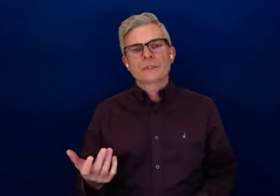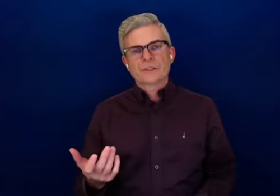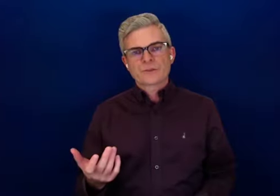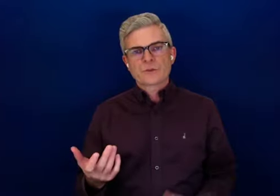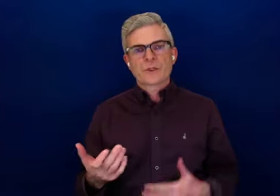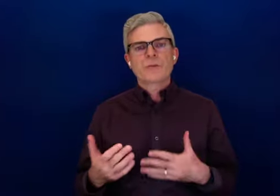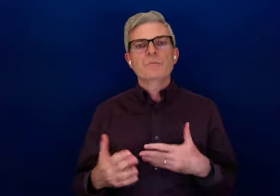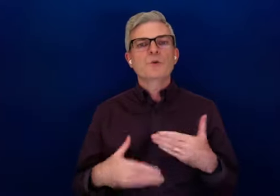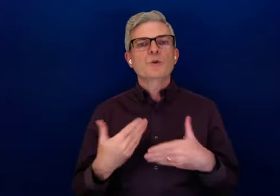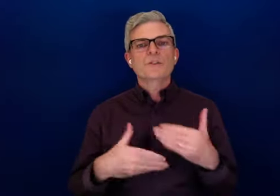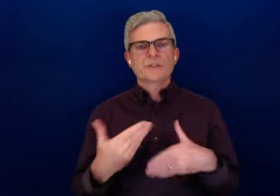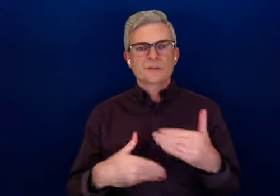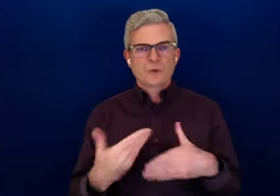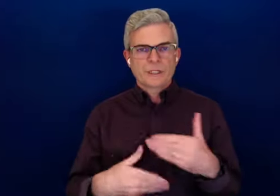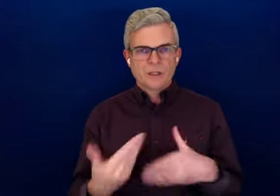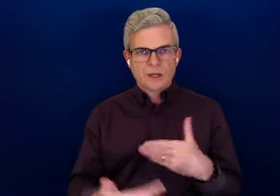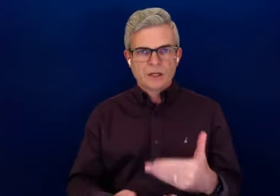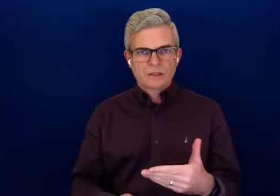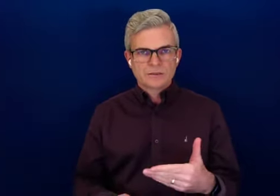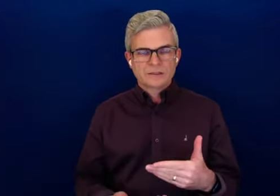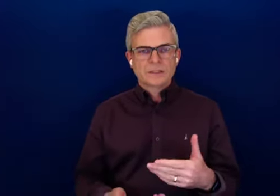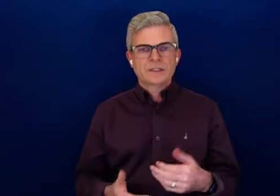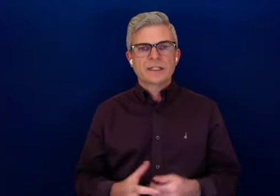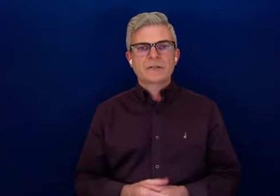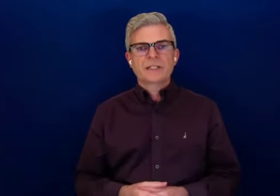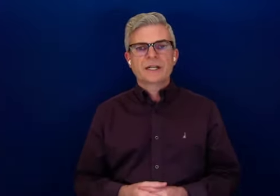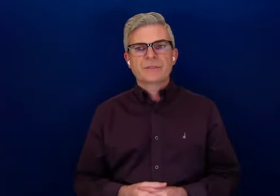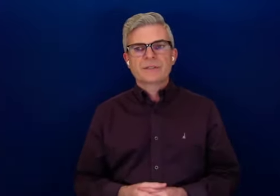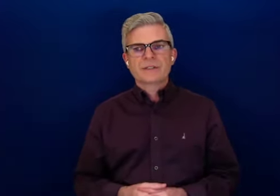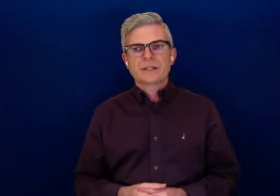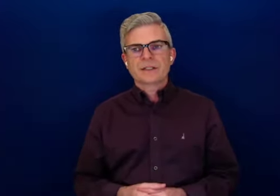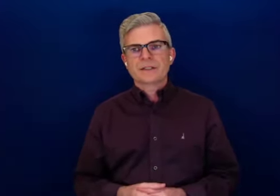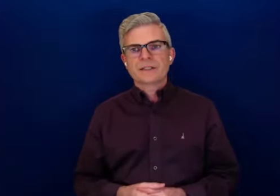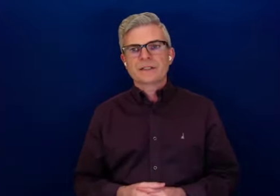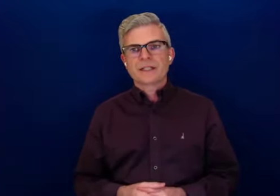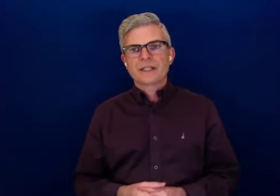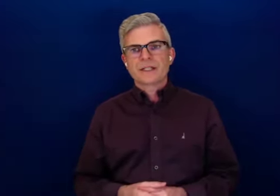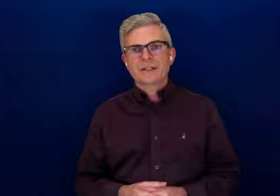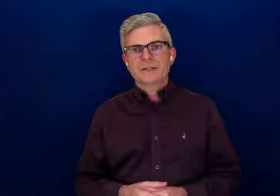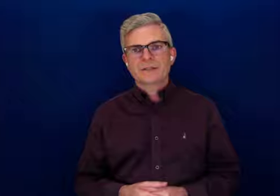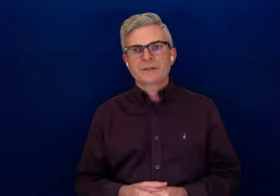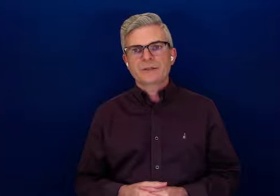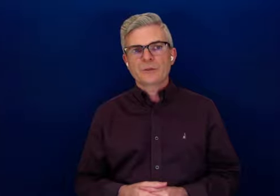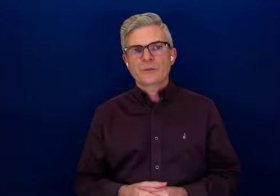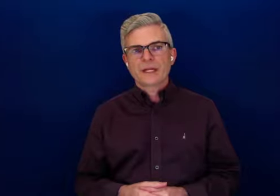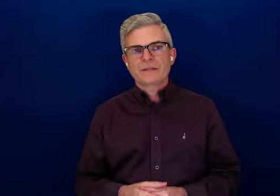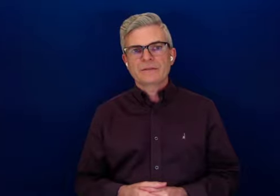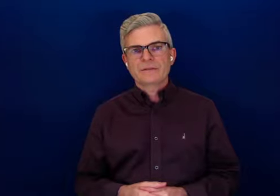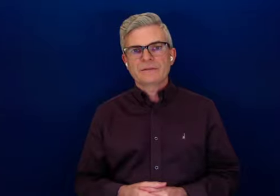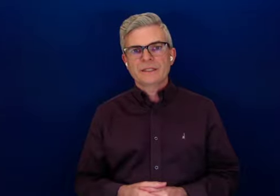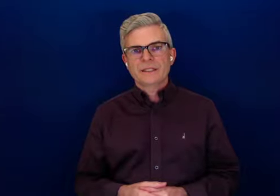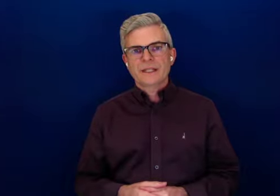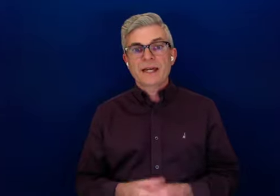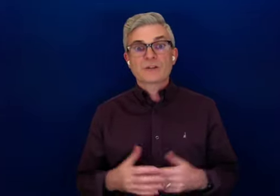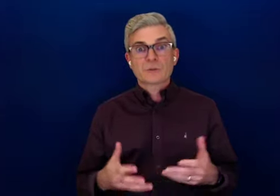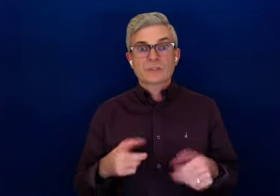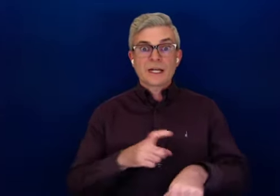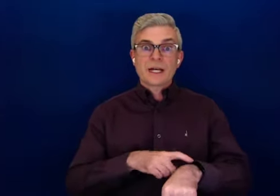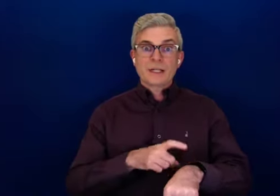in a story to move the story along. A lot of times, let's say you might, in actual time,